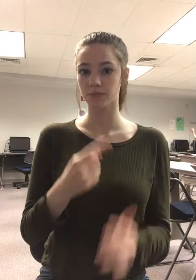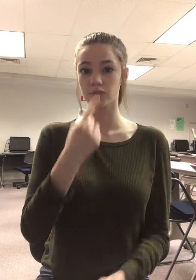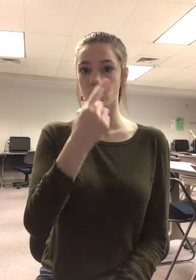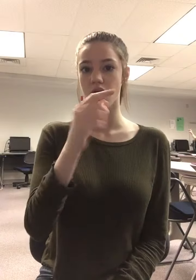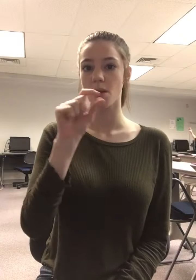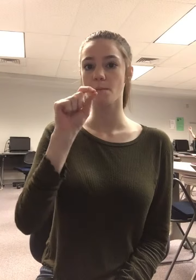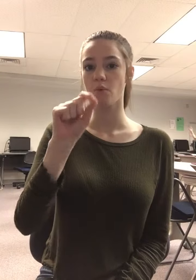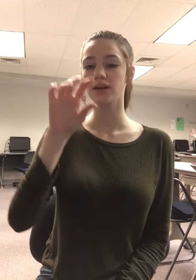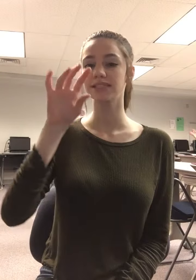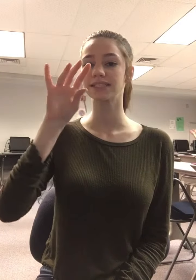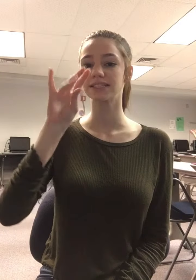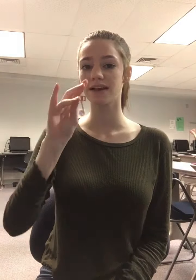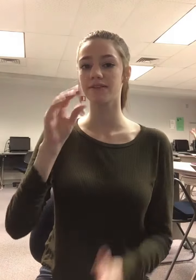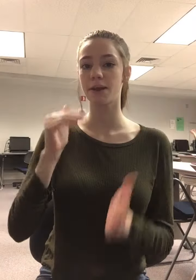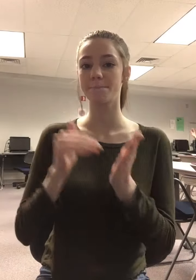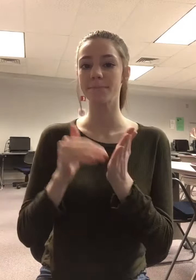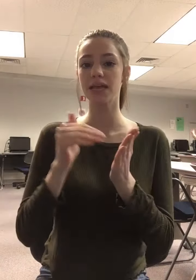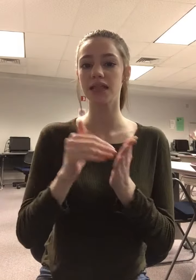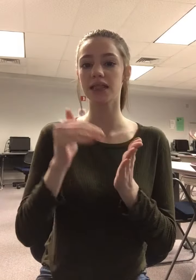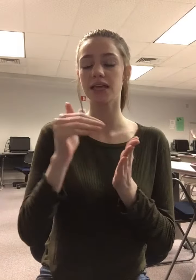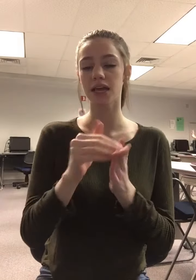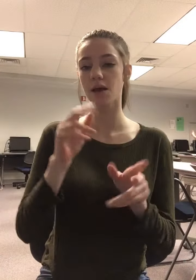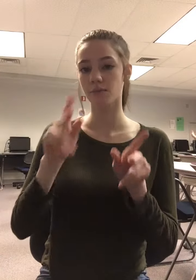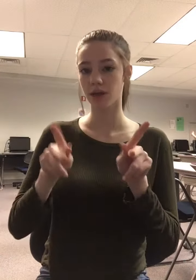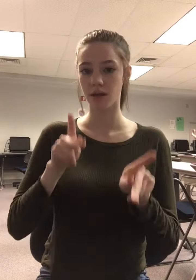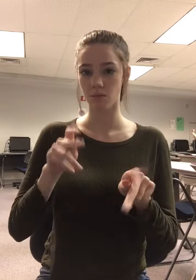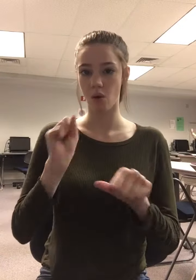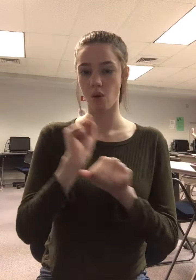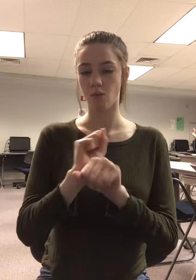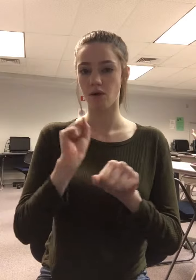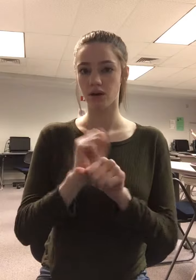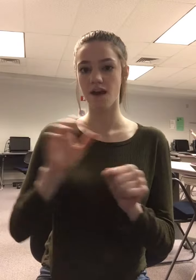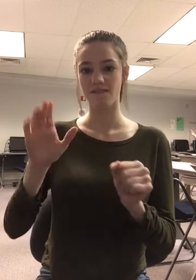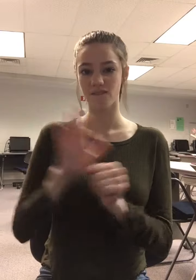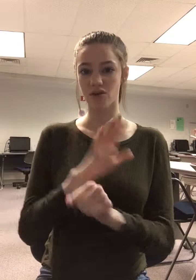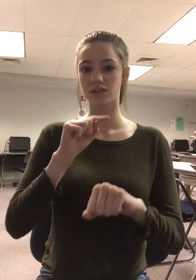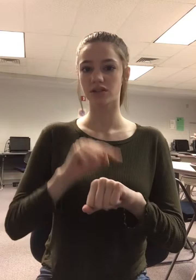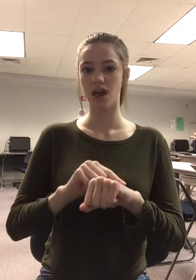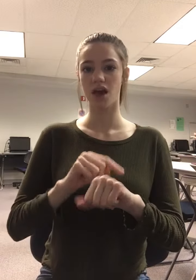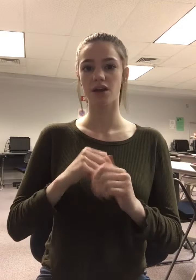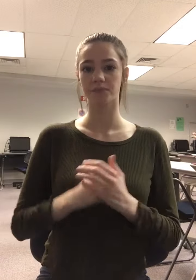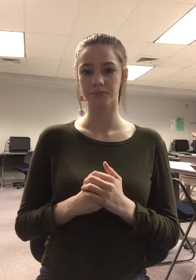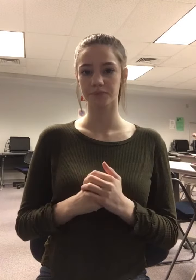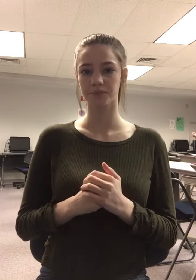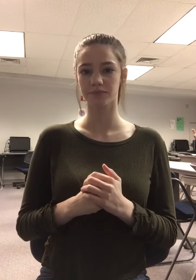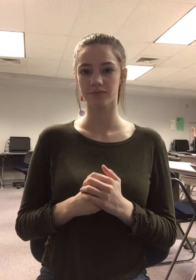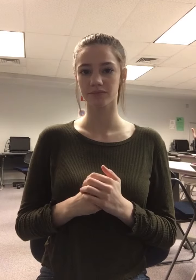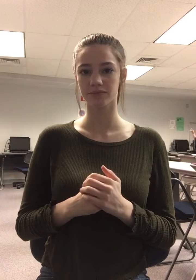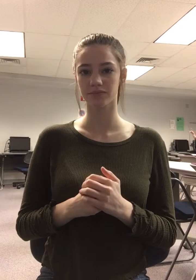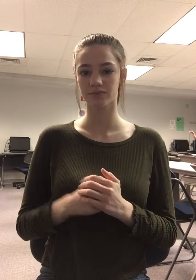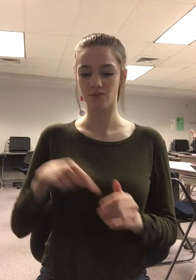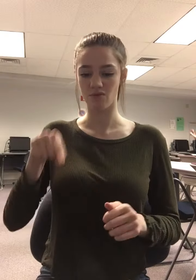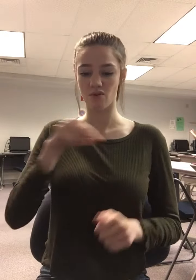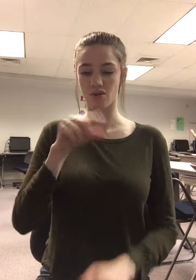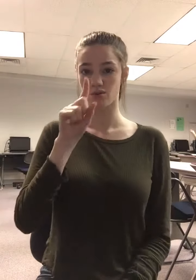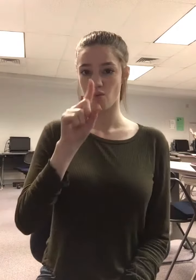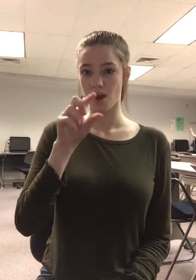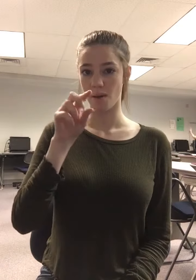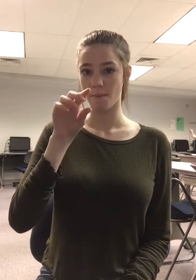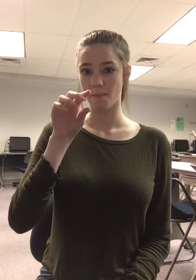1.7 million people were working full-time. Those 1.7 million people were